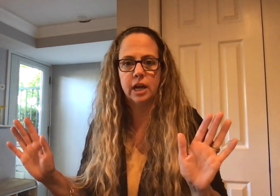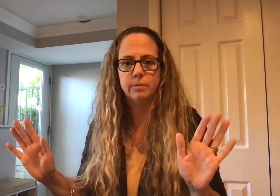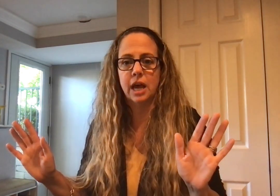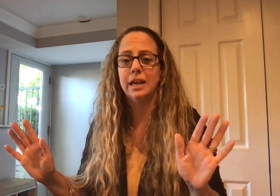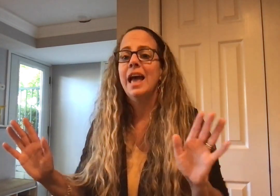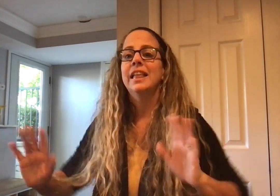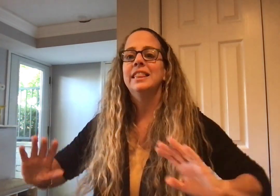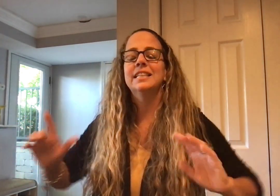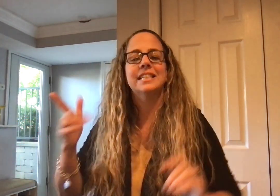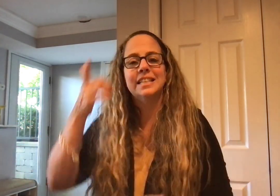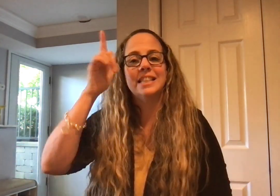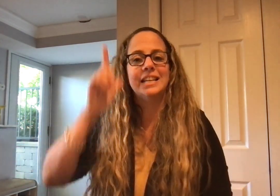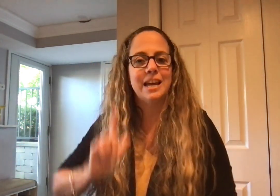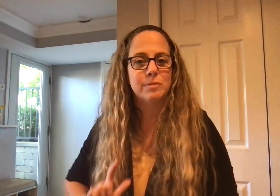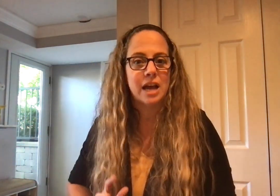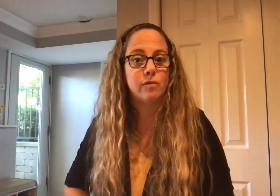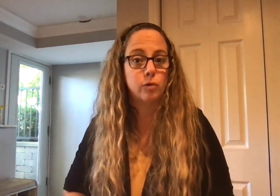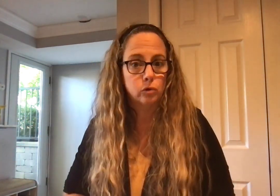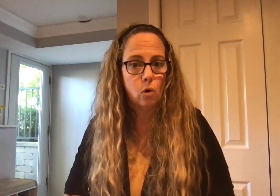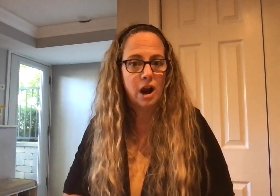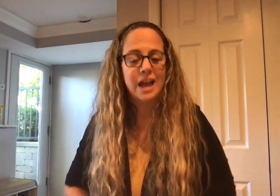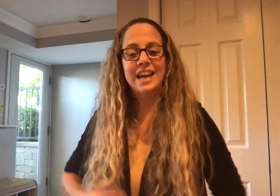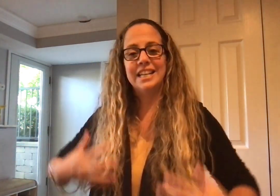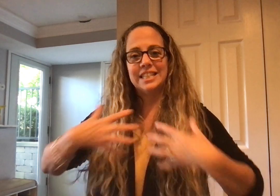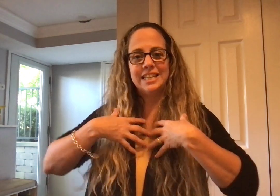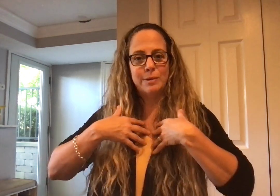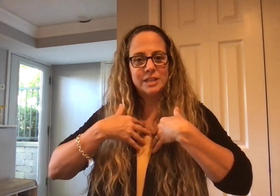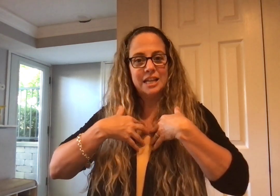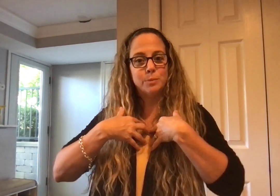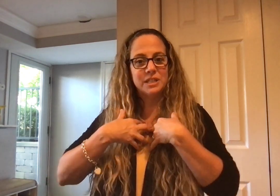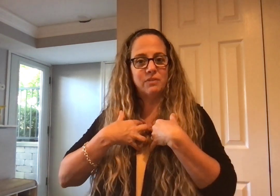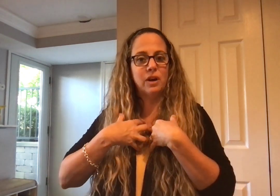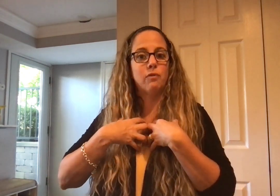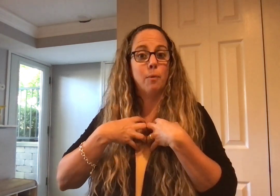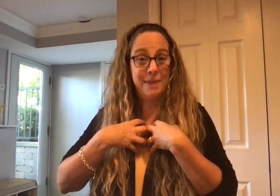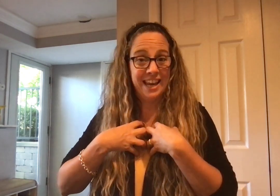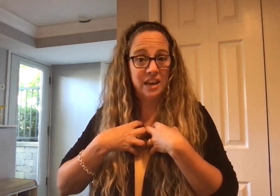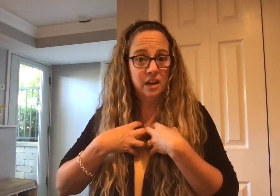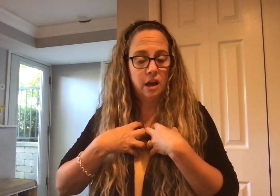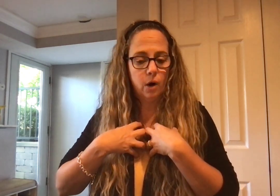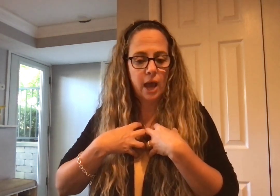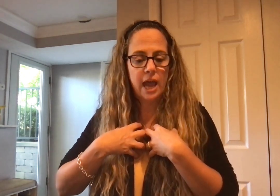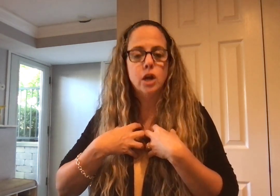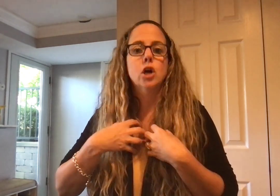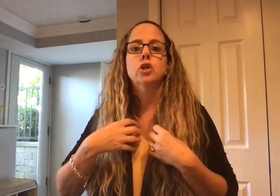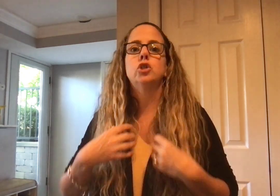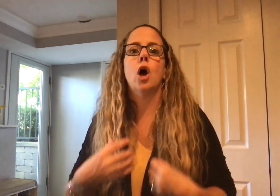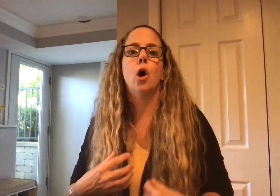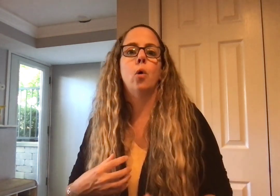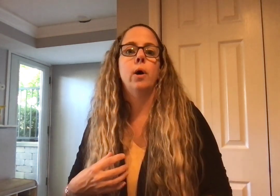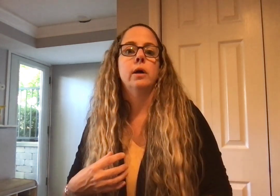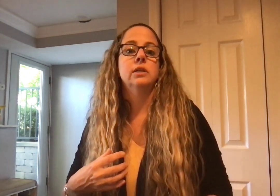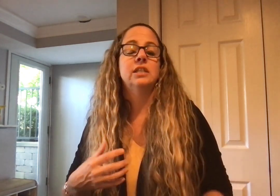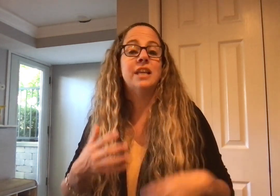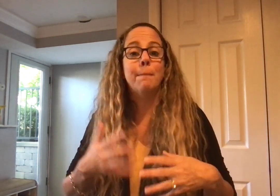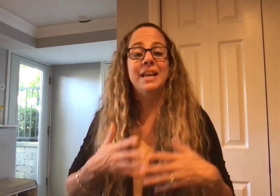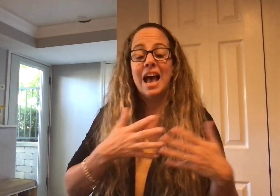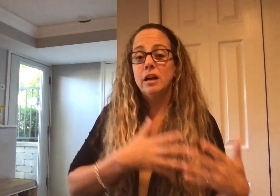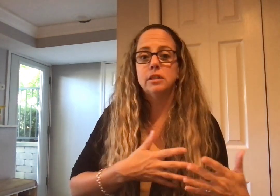sign. This isn't the name sign for Laura. It's the name sign specific for me, okay? So somebody else might